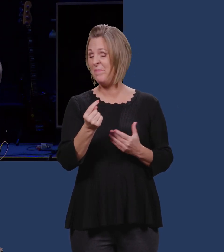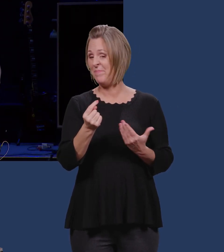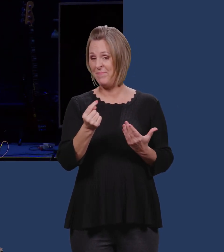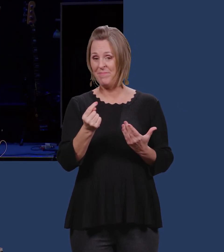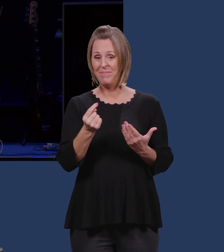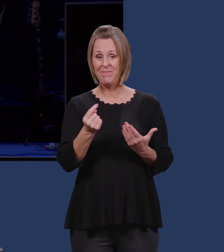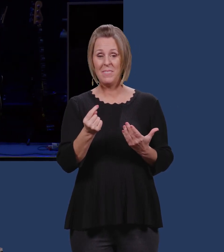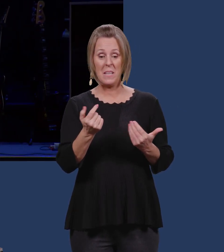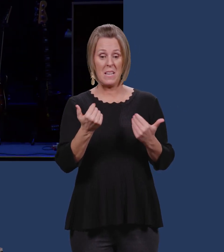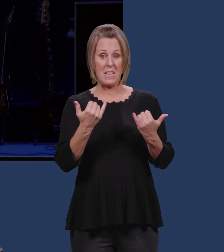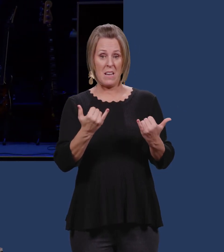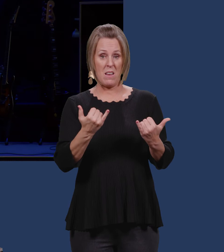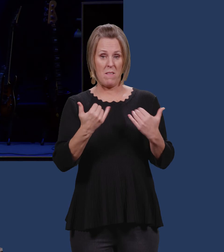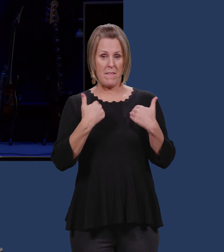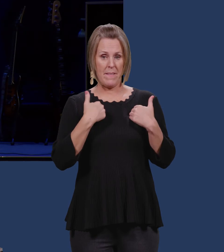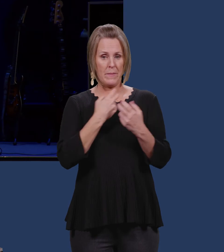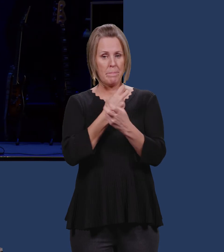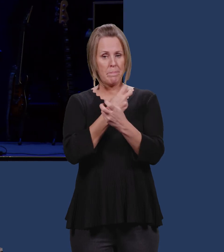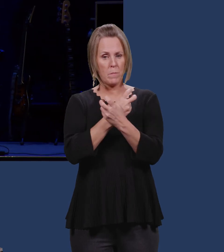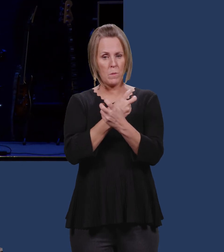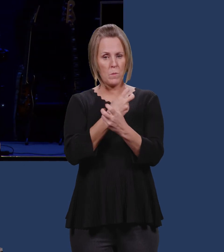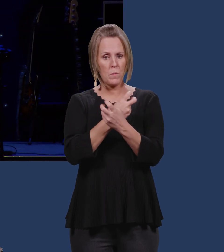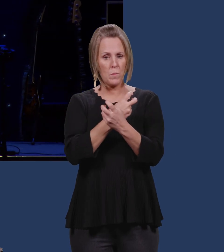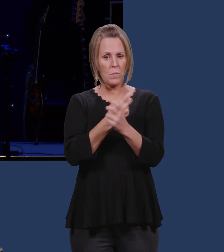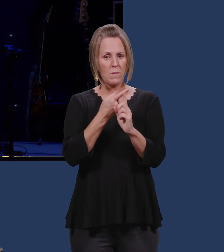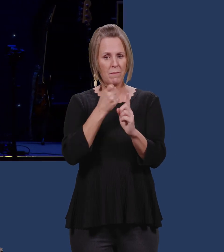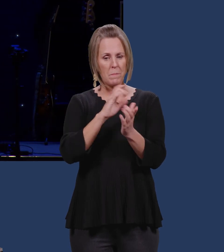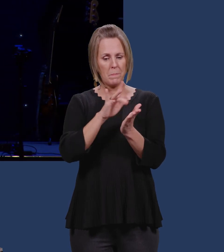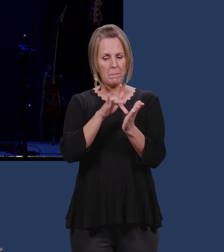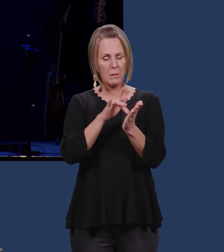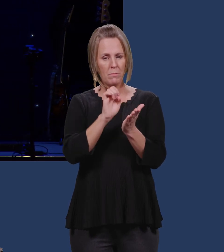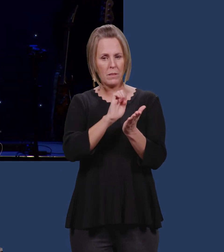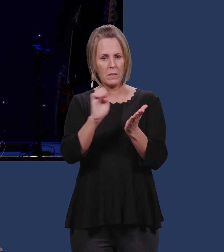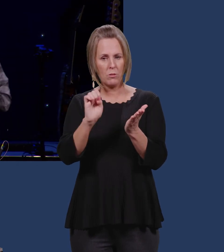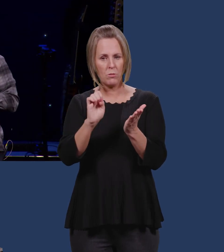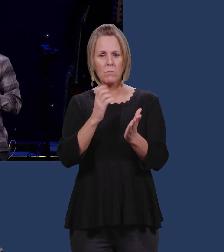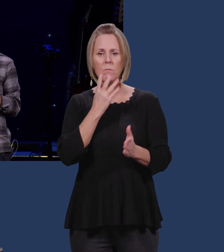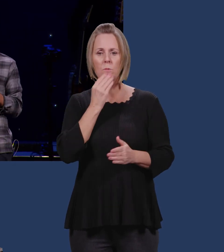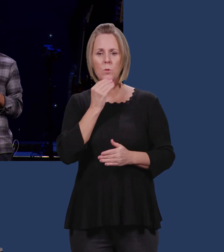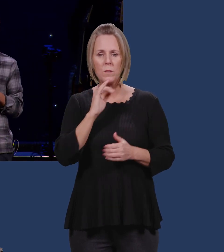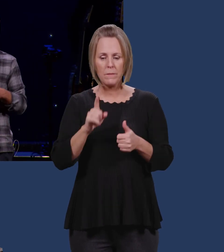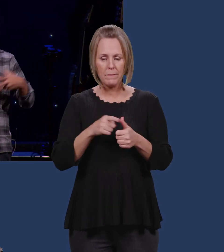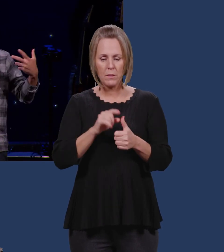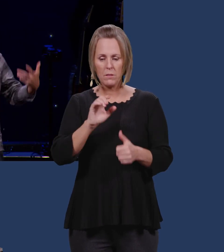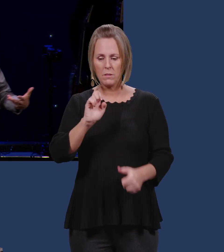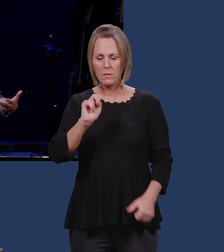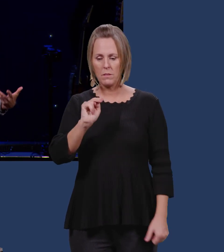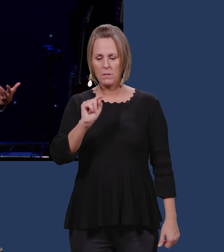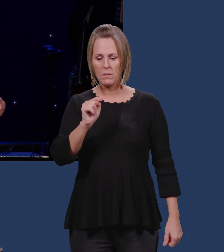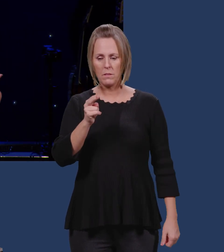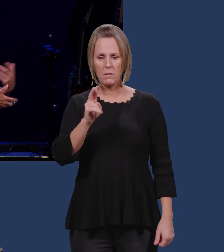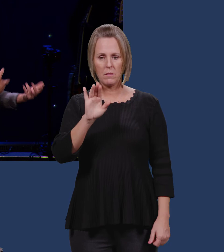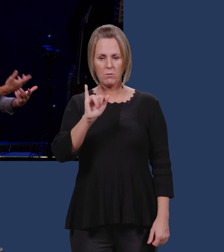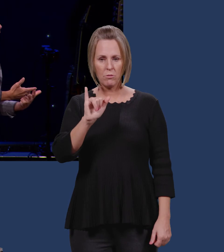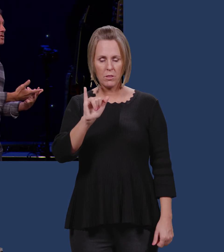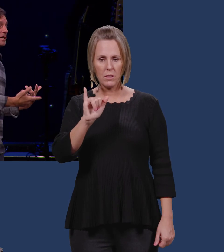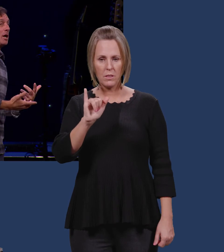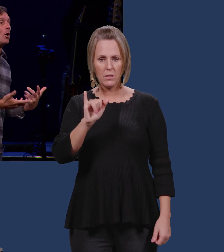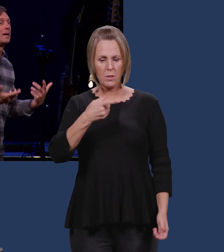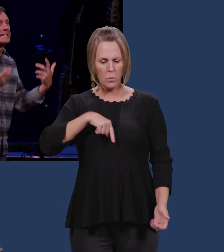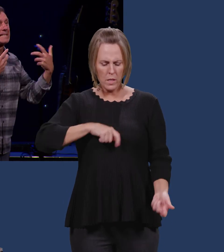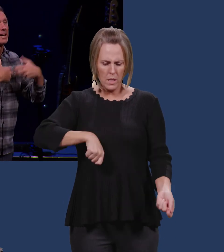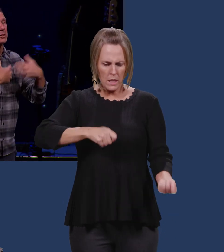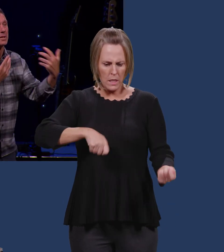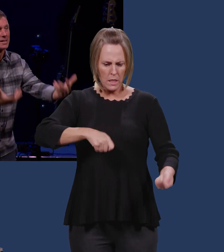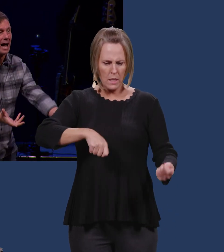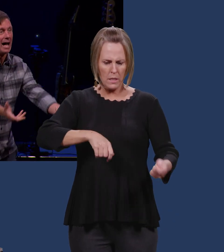have skeletal remains of Middle Eastern Palestinian Jews in the first century. It turns out through archaeology,